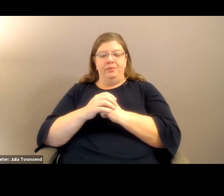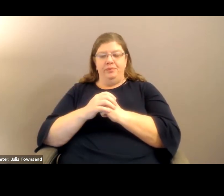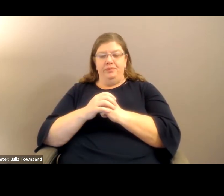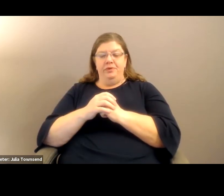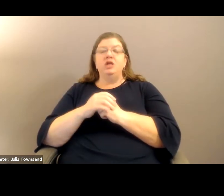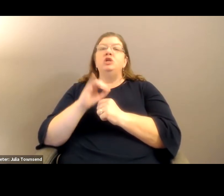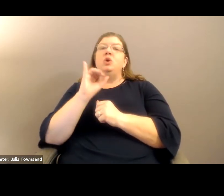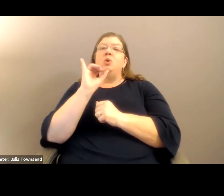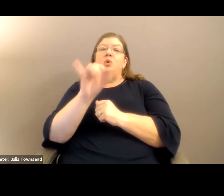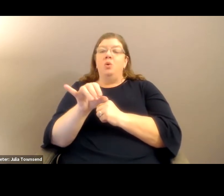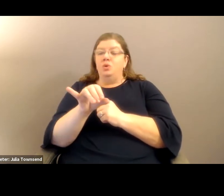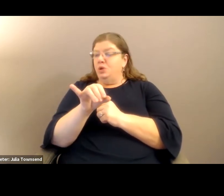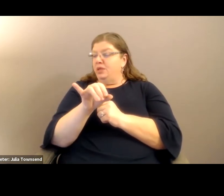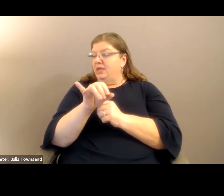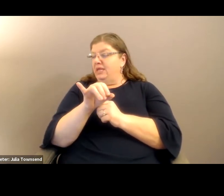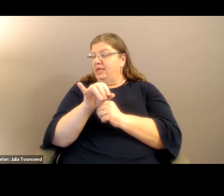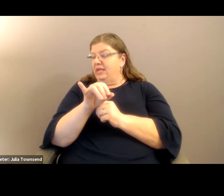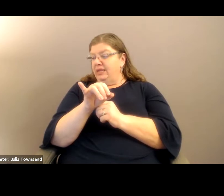are the